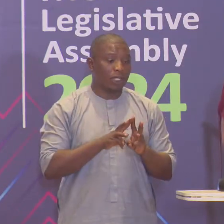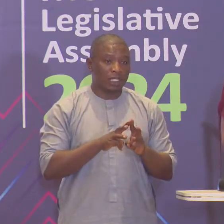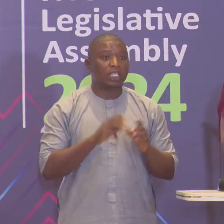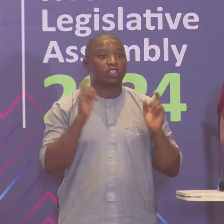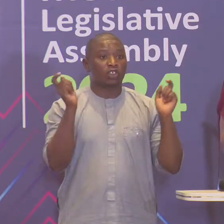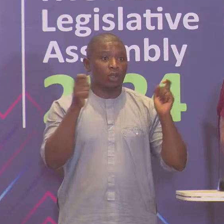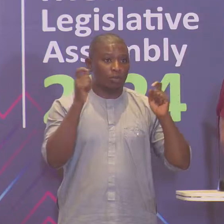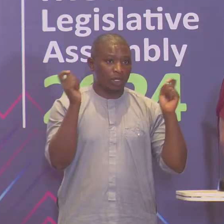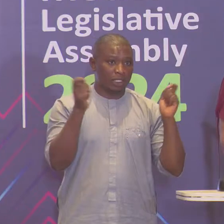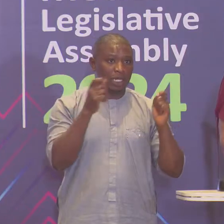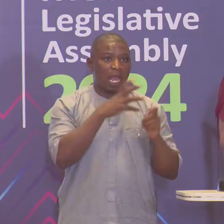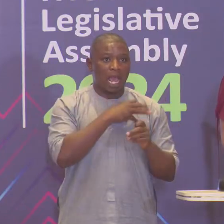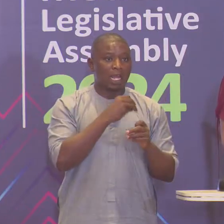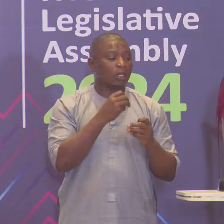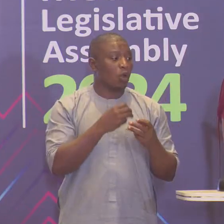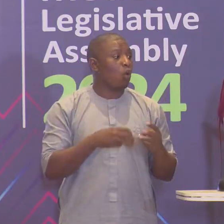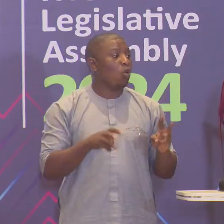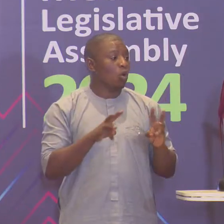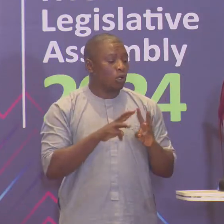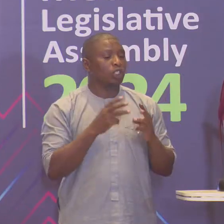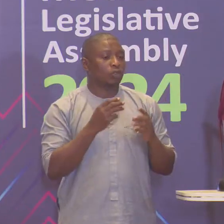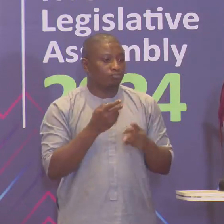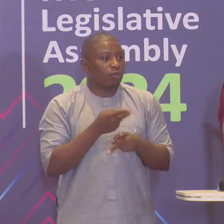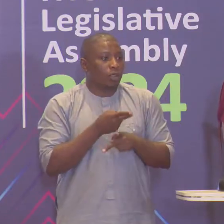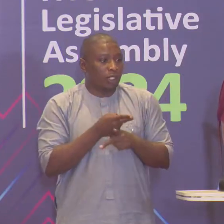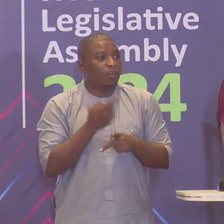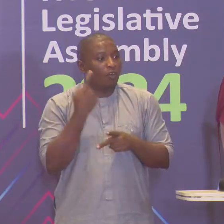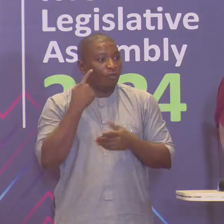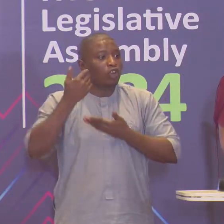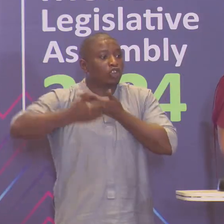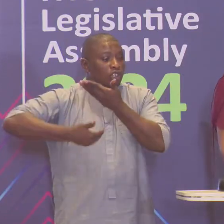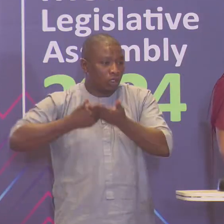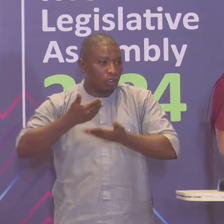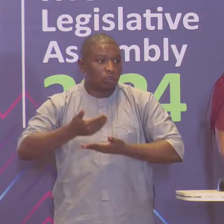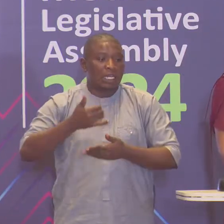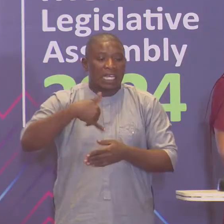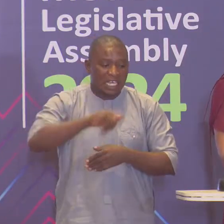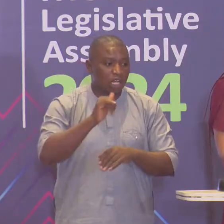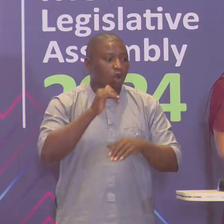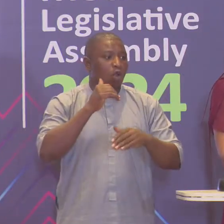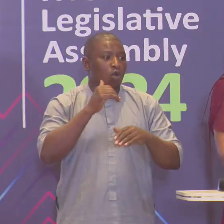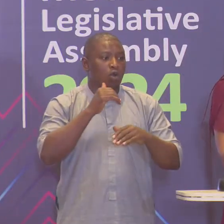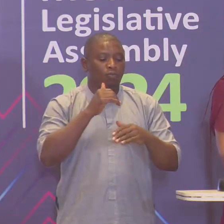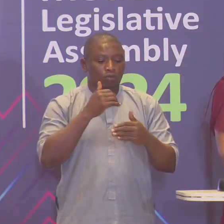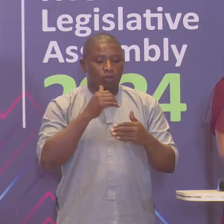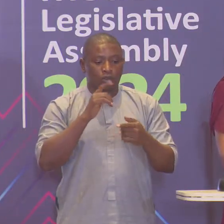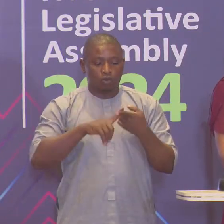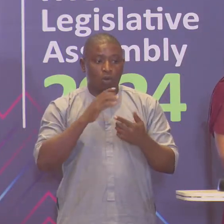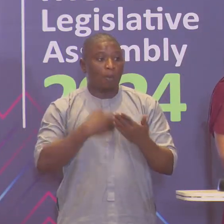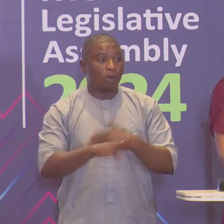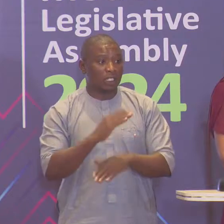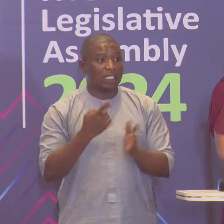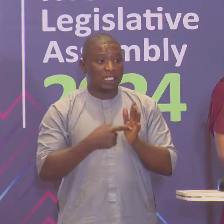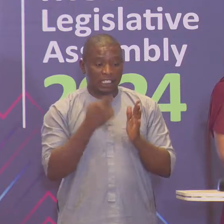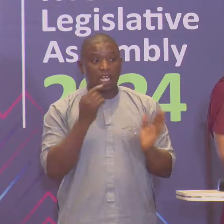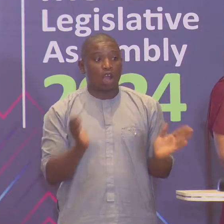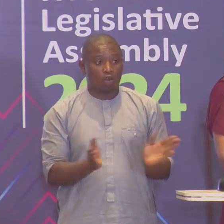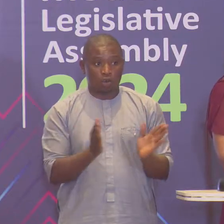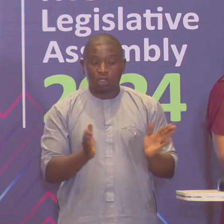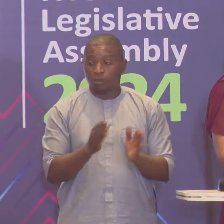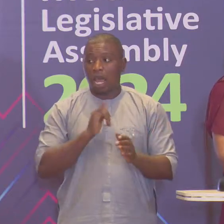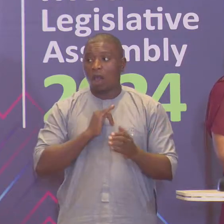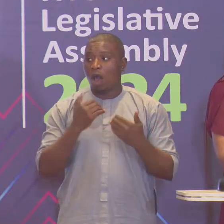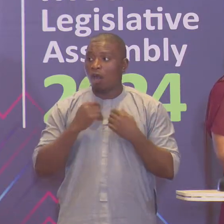celebrating and worth sort of preserving for generations yet unborn. And so this is the charge I would like to leave you